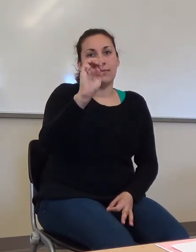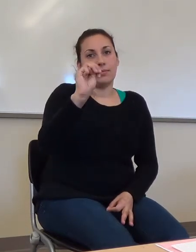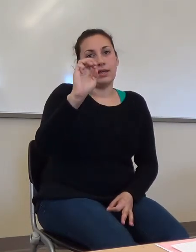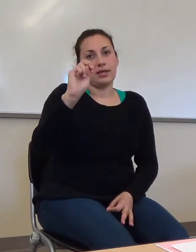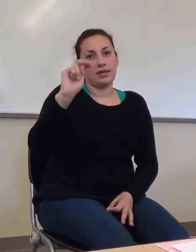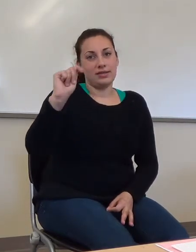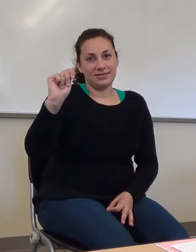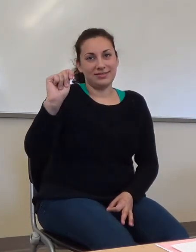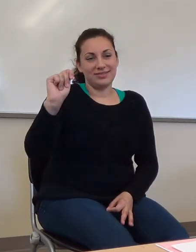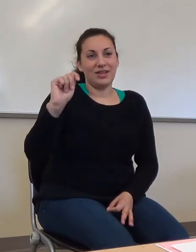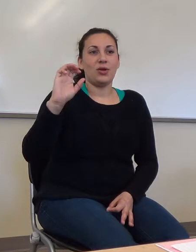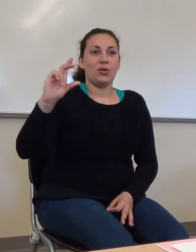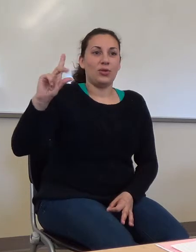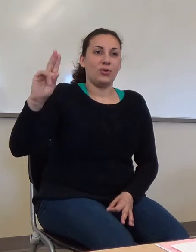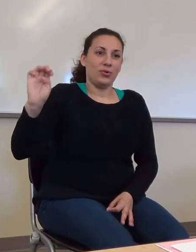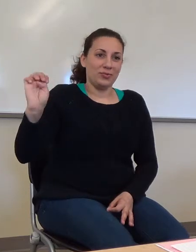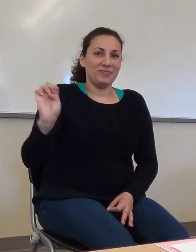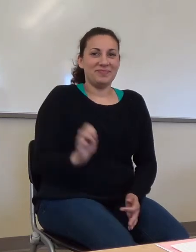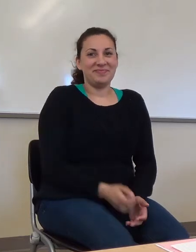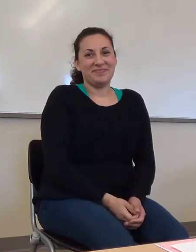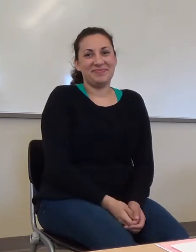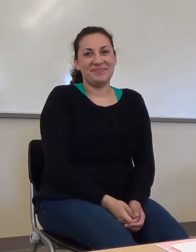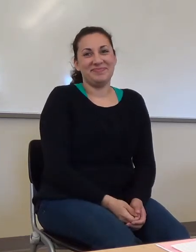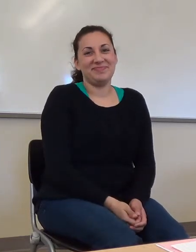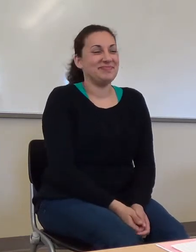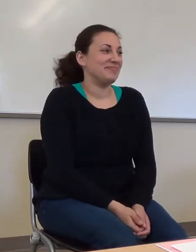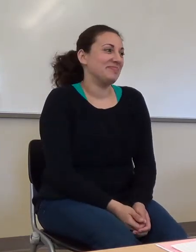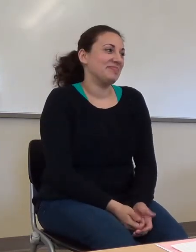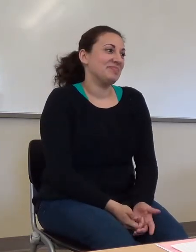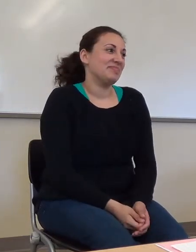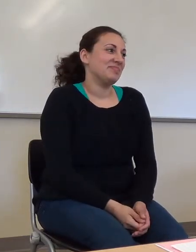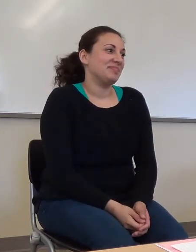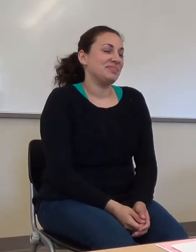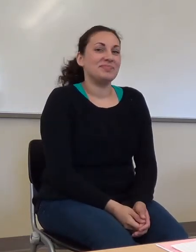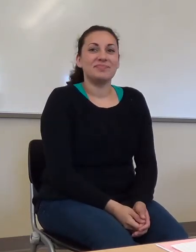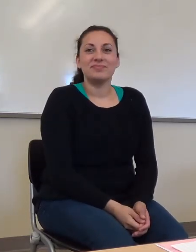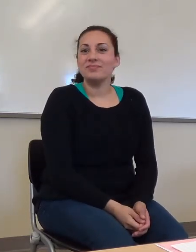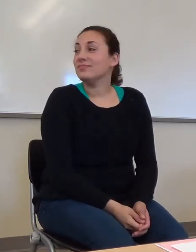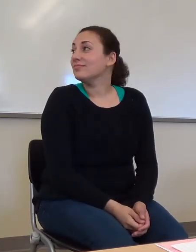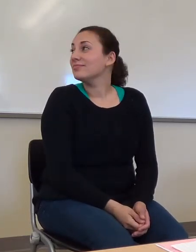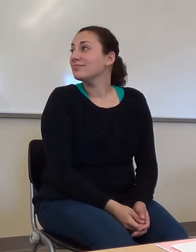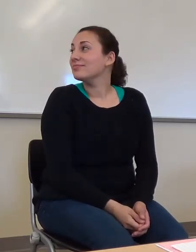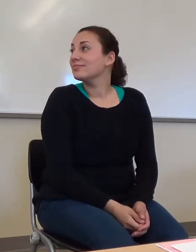Oops, I cannot do anything today. This computer is okay.